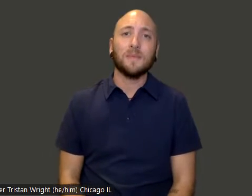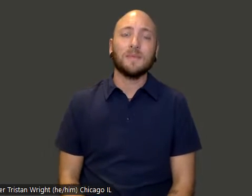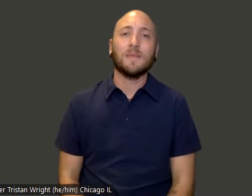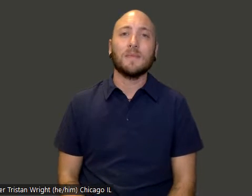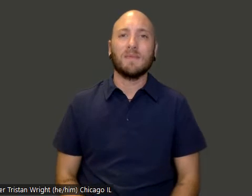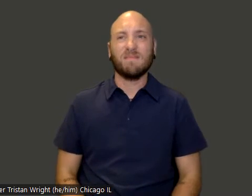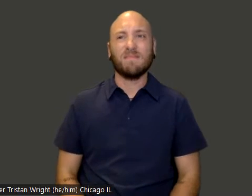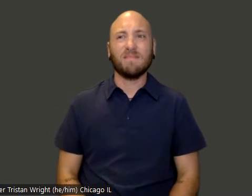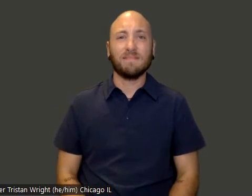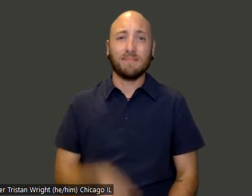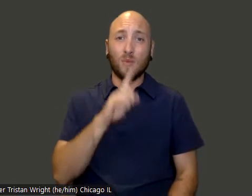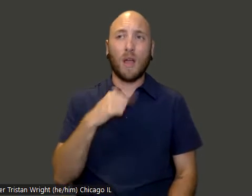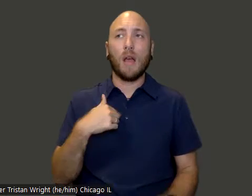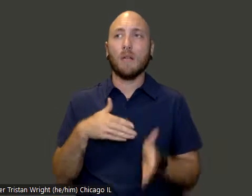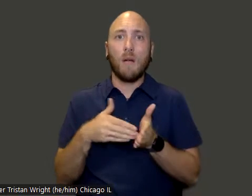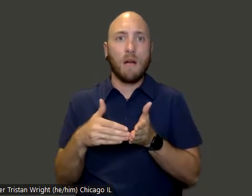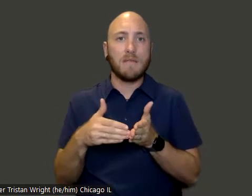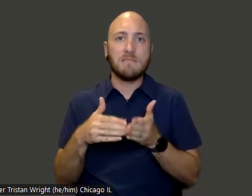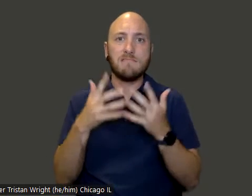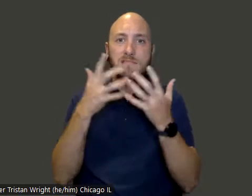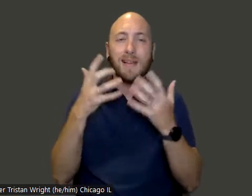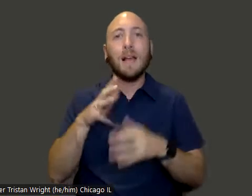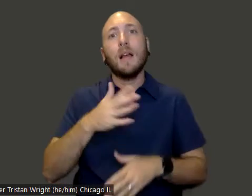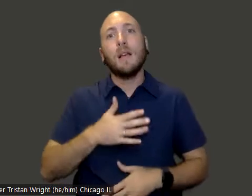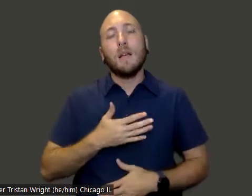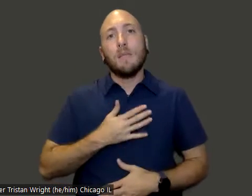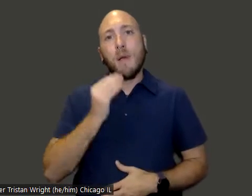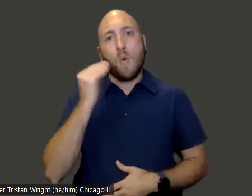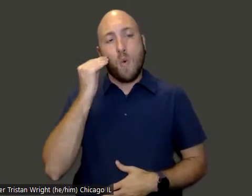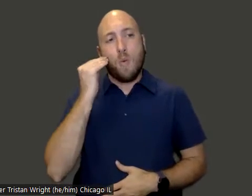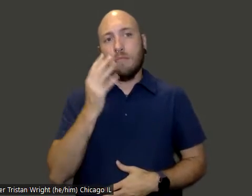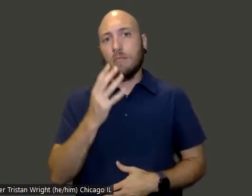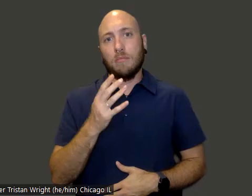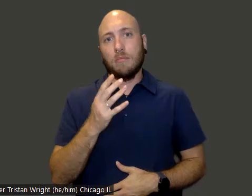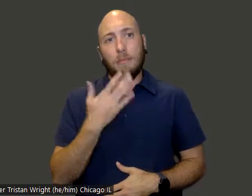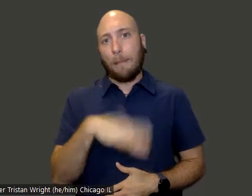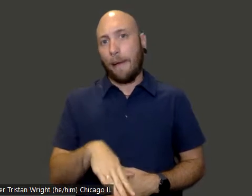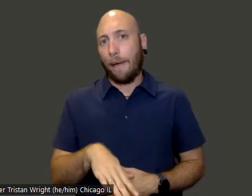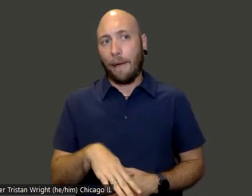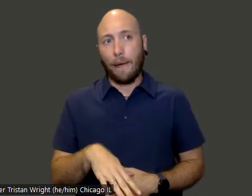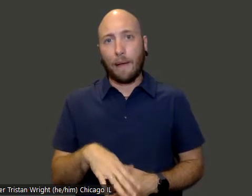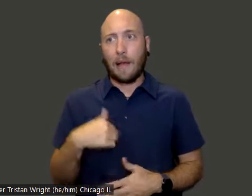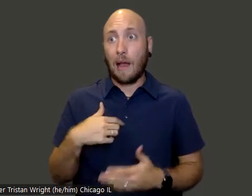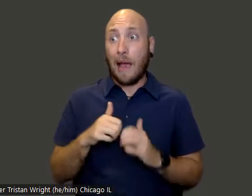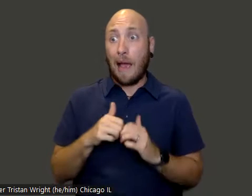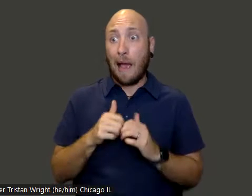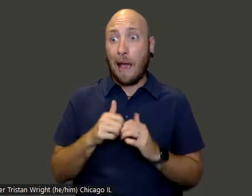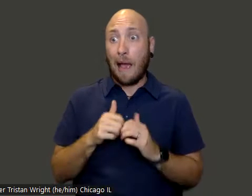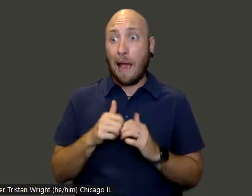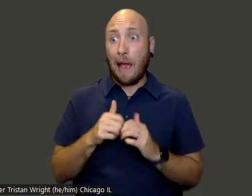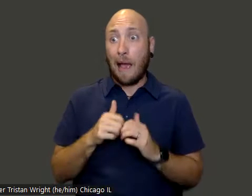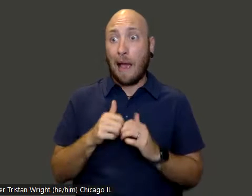It was rough. I was angry. There was a lot of things going on in my household. I wasn't taught a lot of coping skills and stuff. My mom was really codependent.